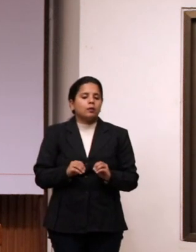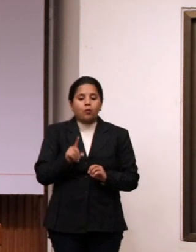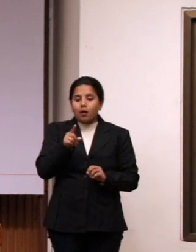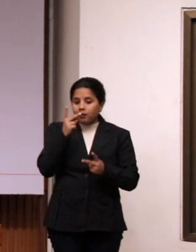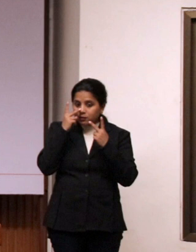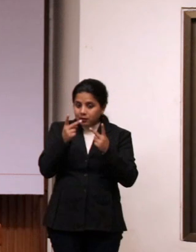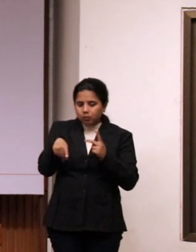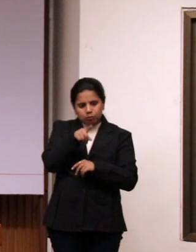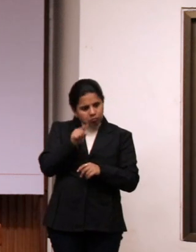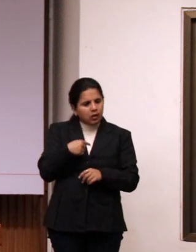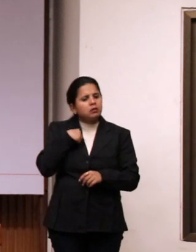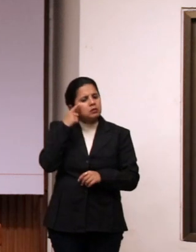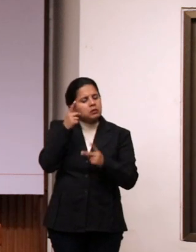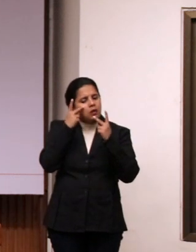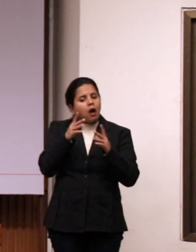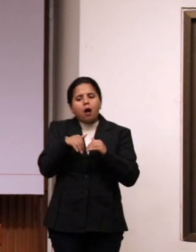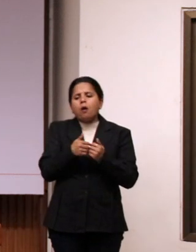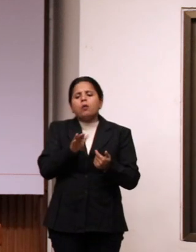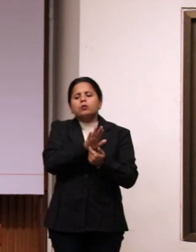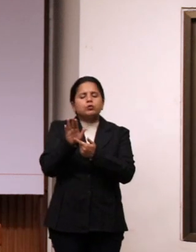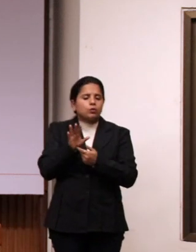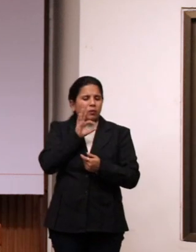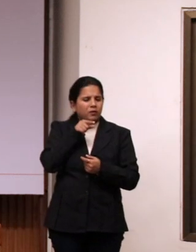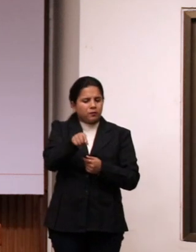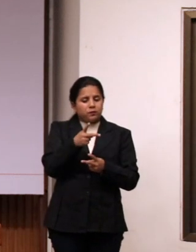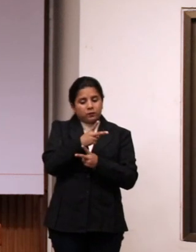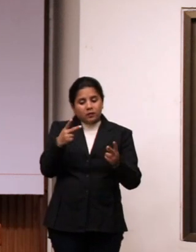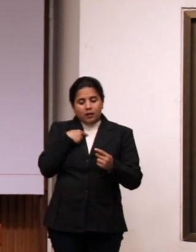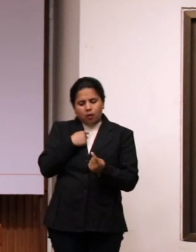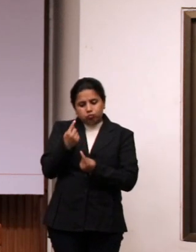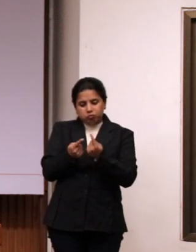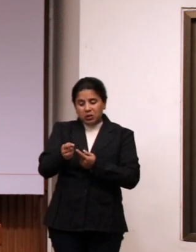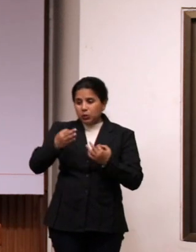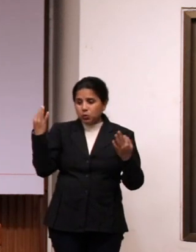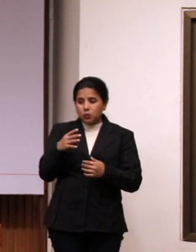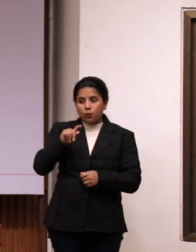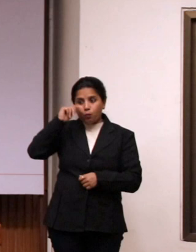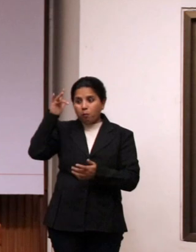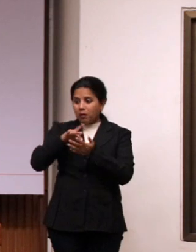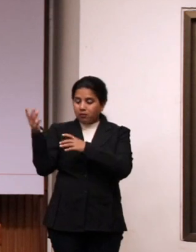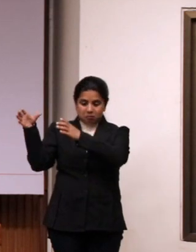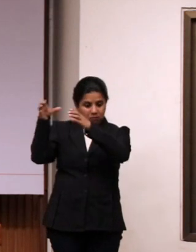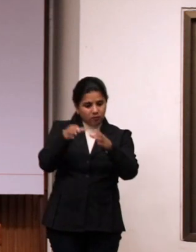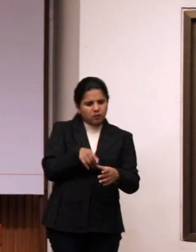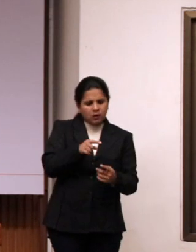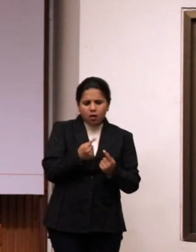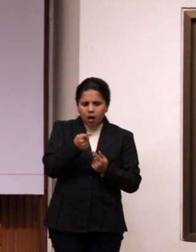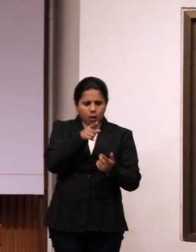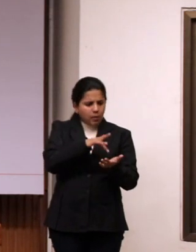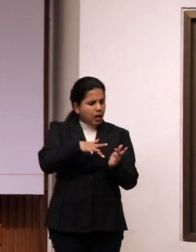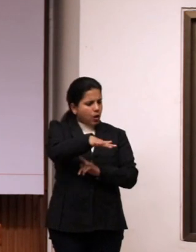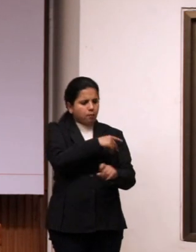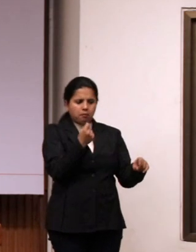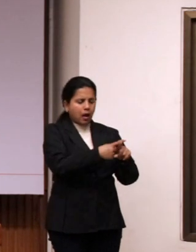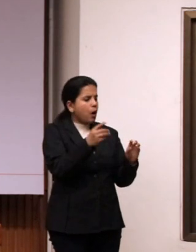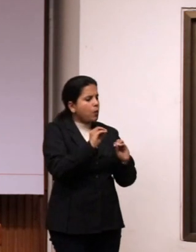which need to be seen. Not only that, when you bring exotic species, many such species which is not of that area,